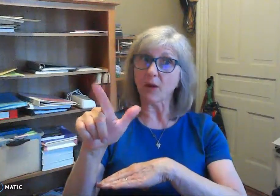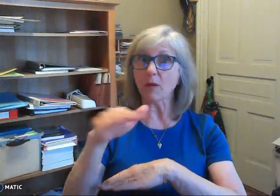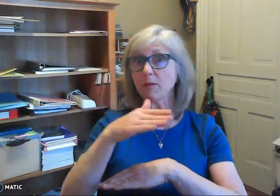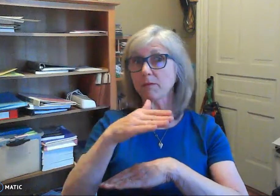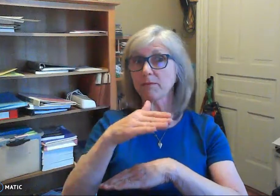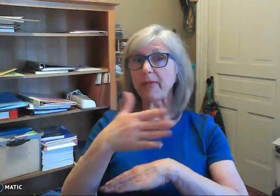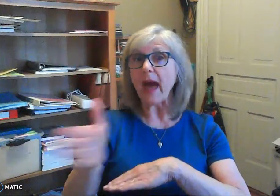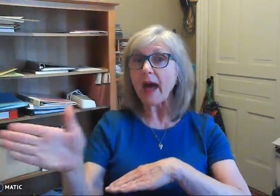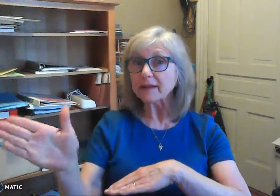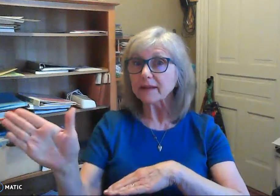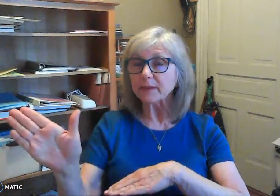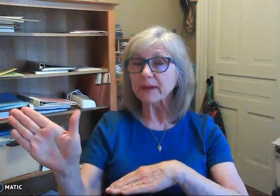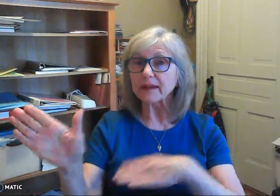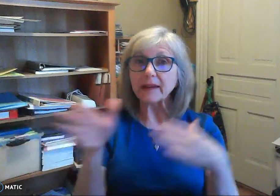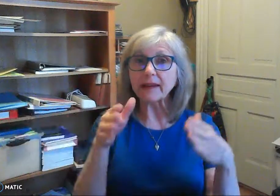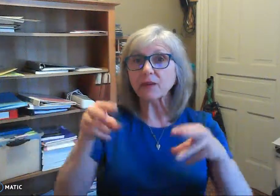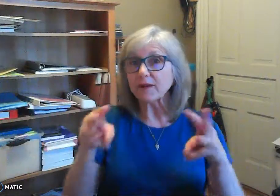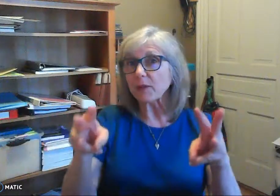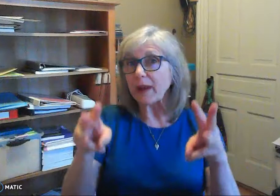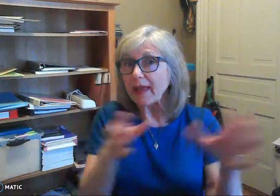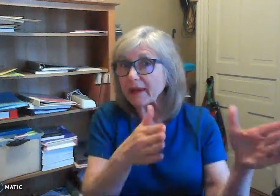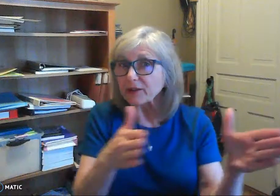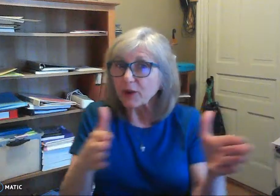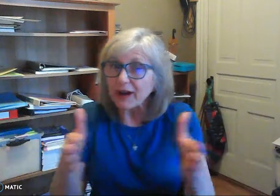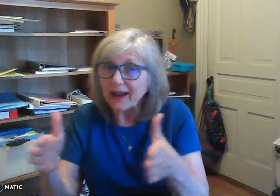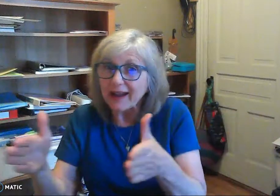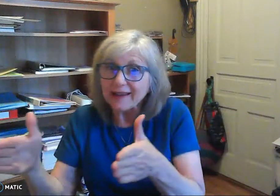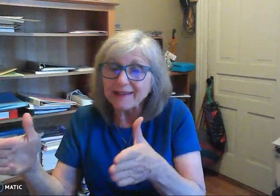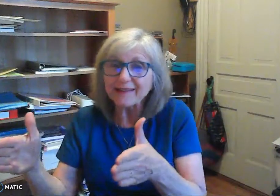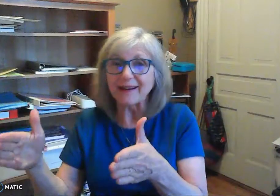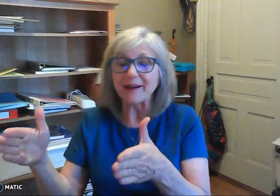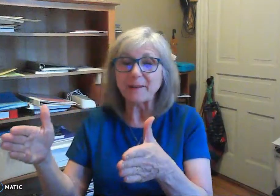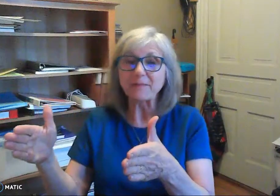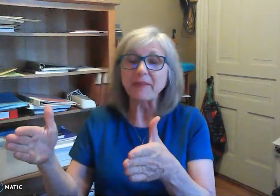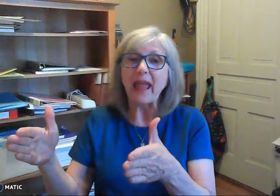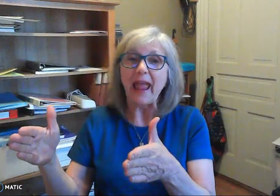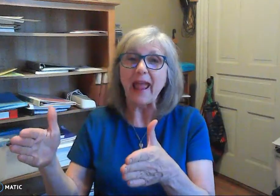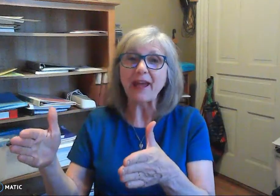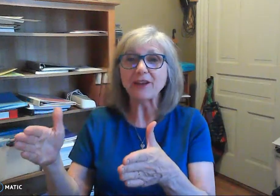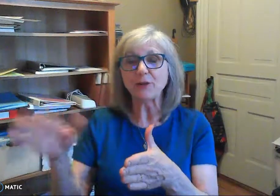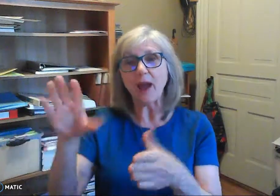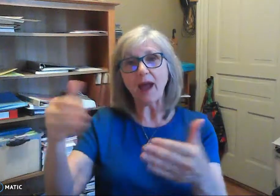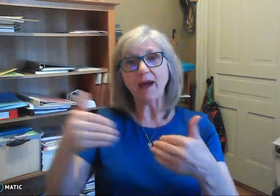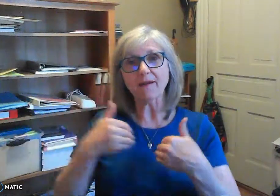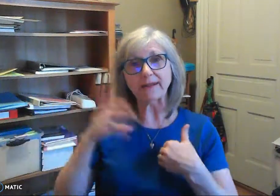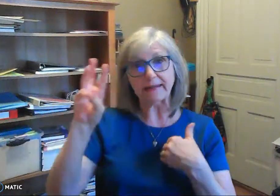So that's really sort of the way that it's organized, and you have